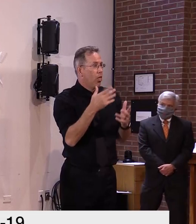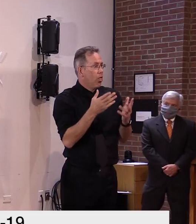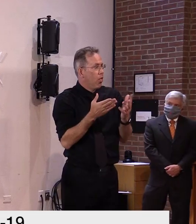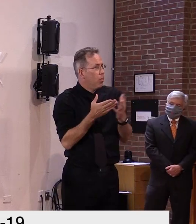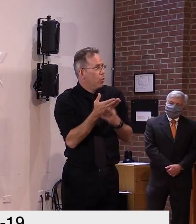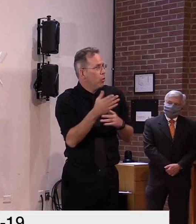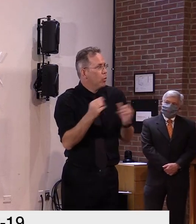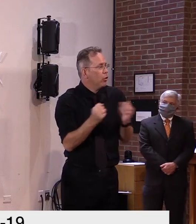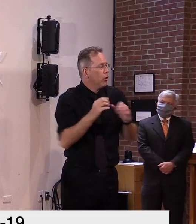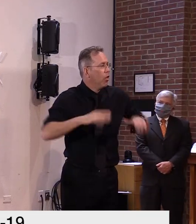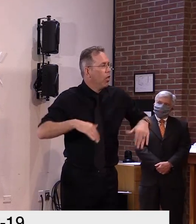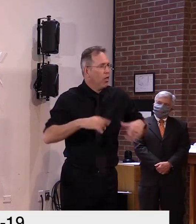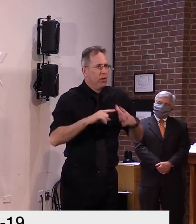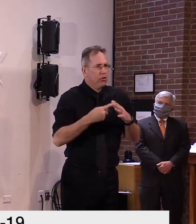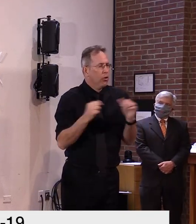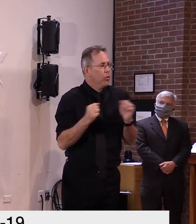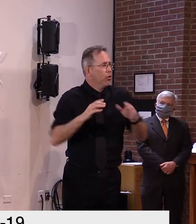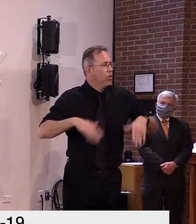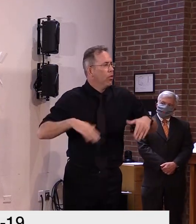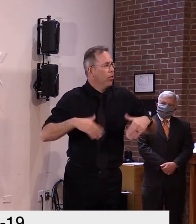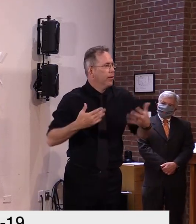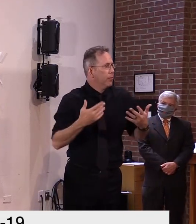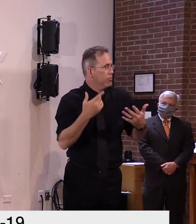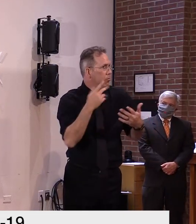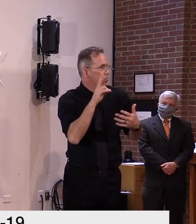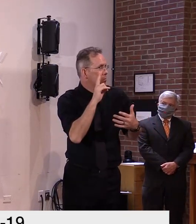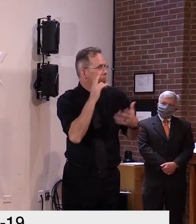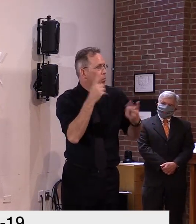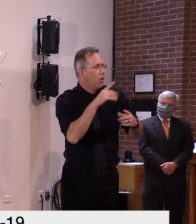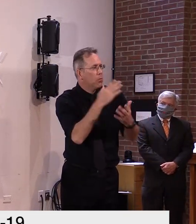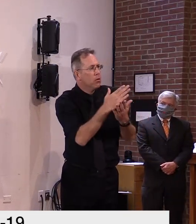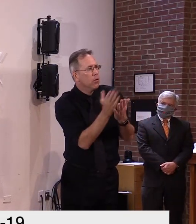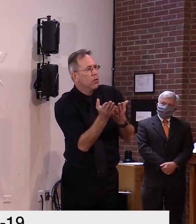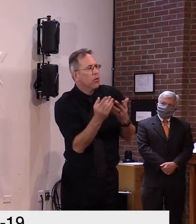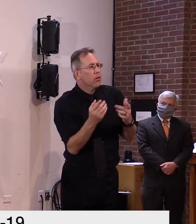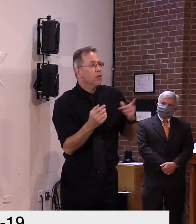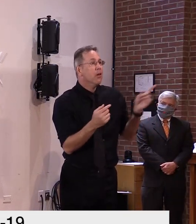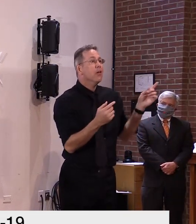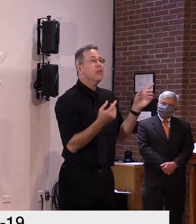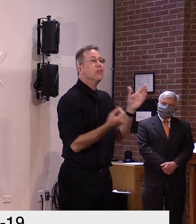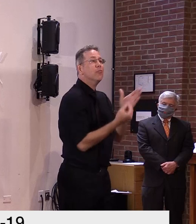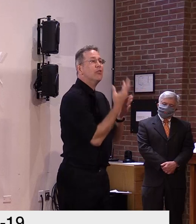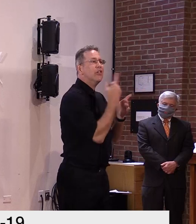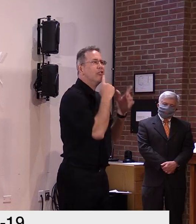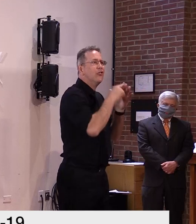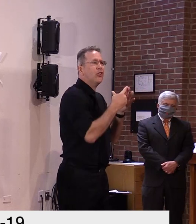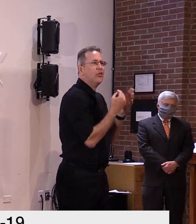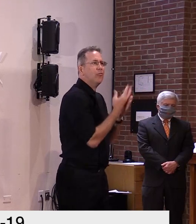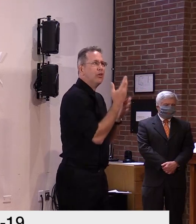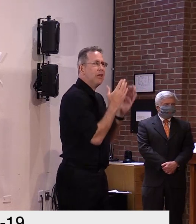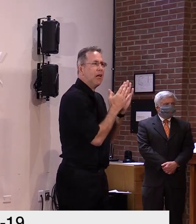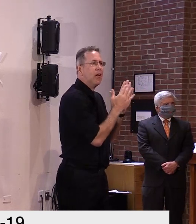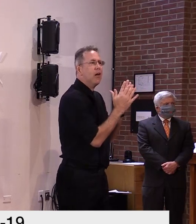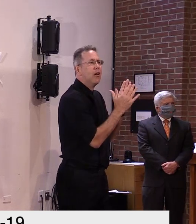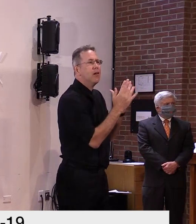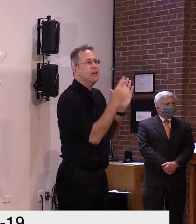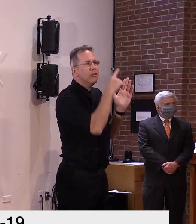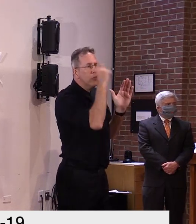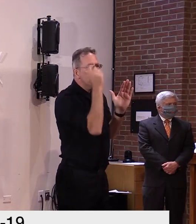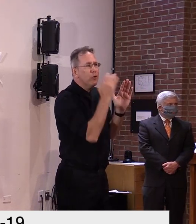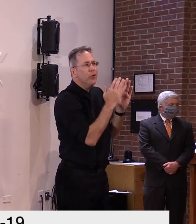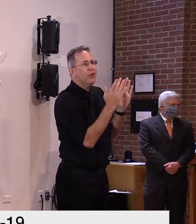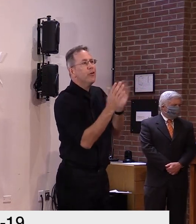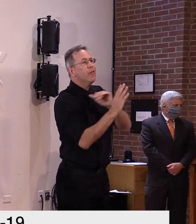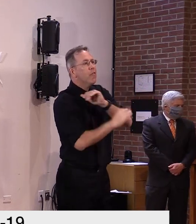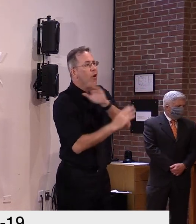I believe. And we didn't have November, December, January, February, times when it